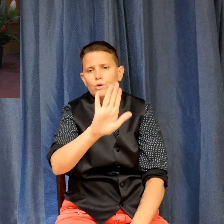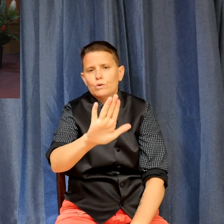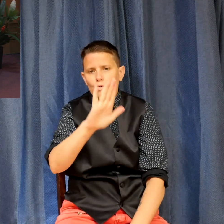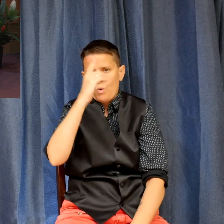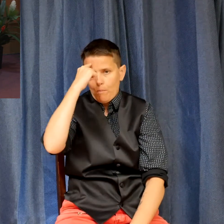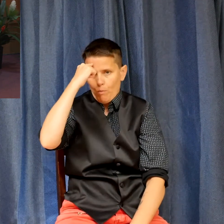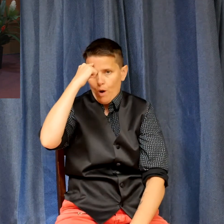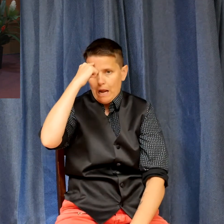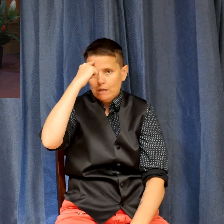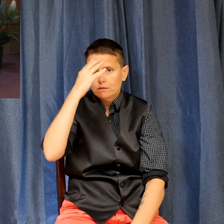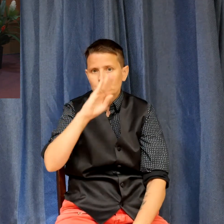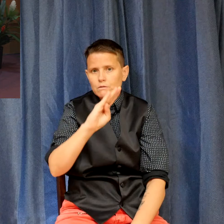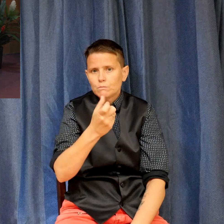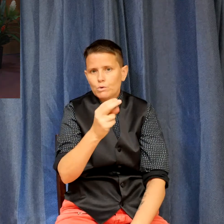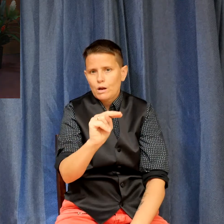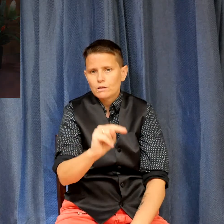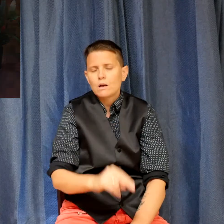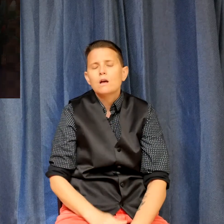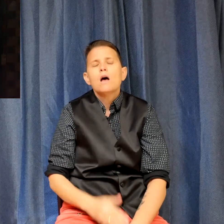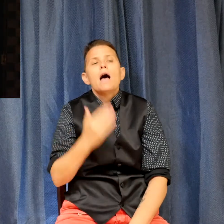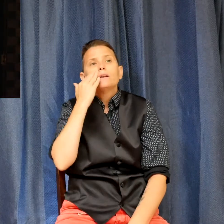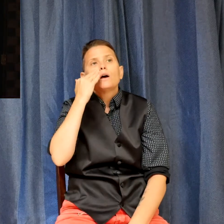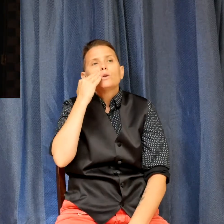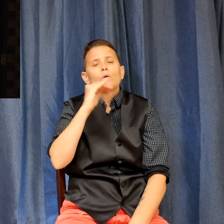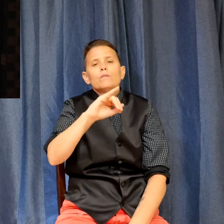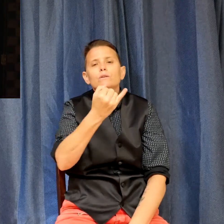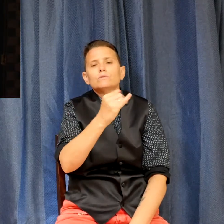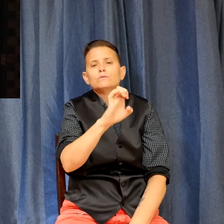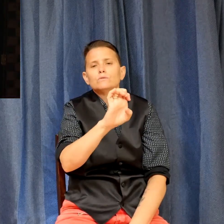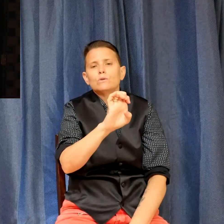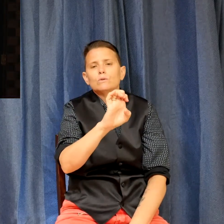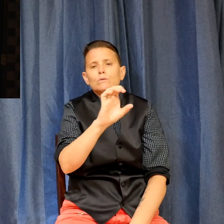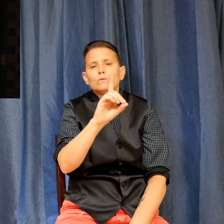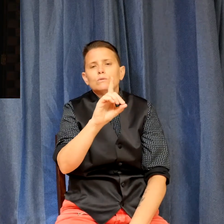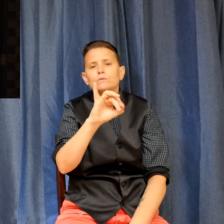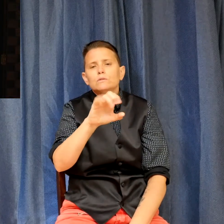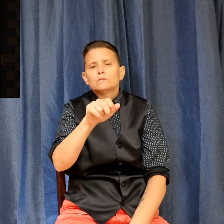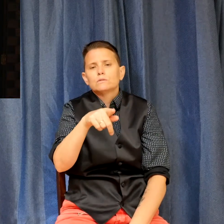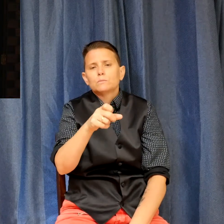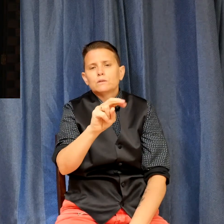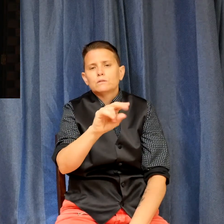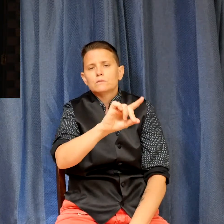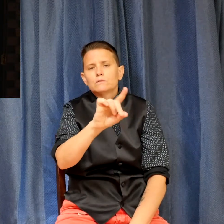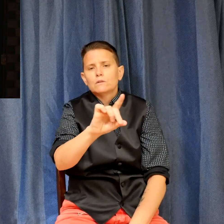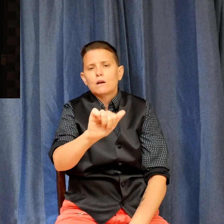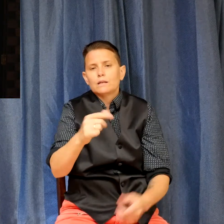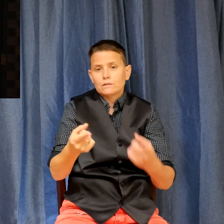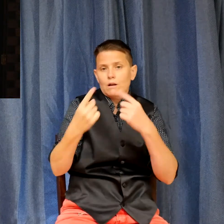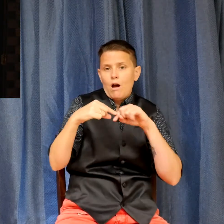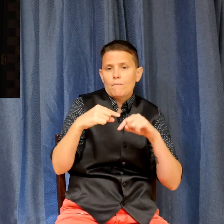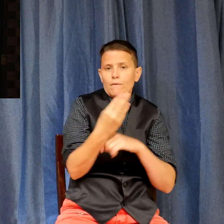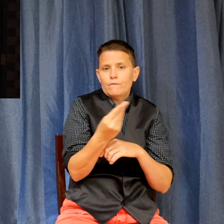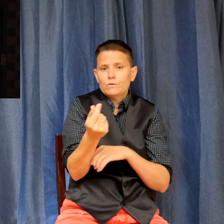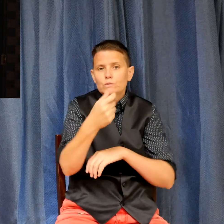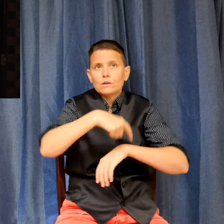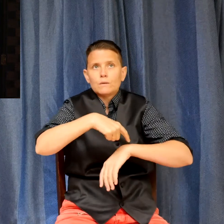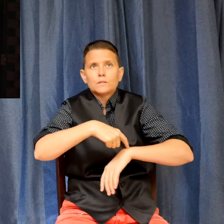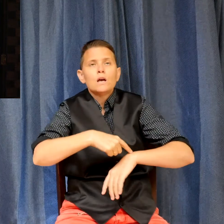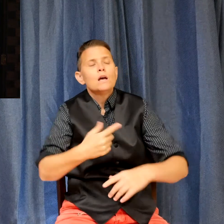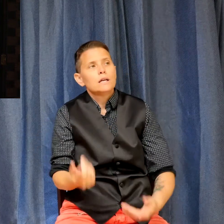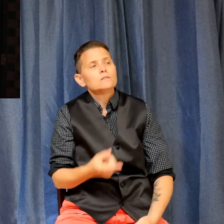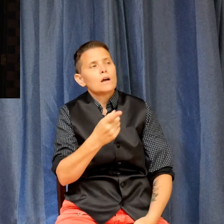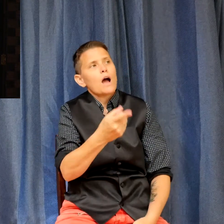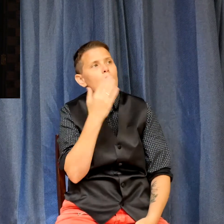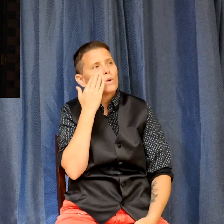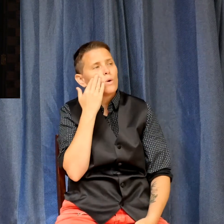been here, but Several times. doctors said he couldn't walk. Right? And I introduced him 3 or 4 times at Mile High